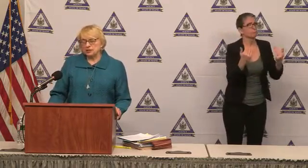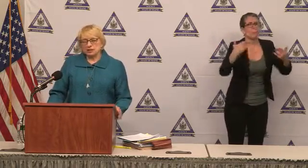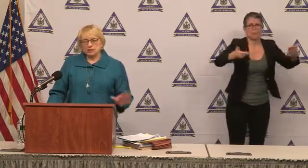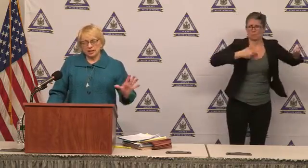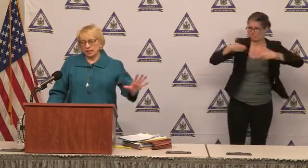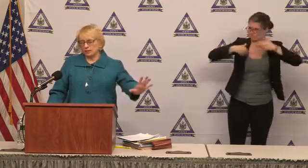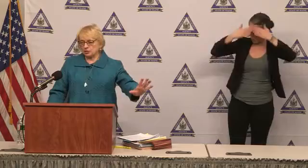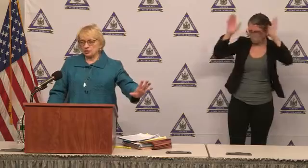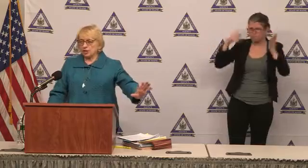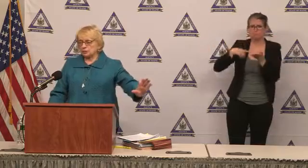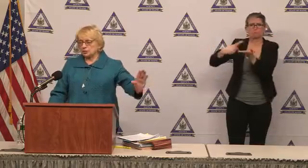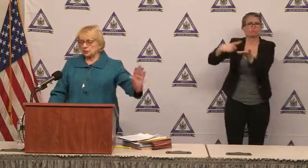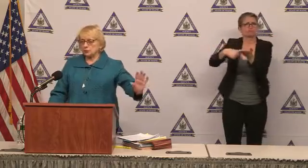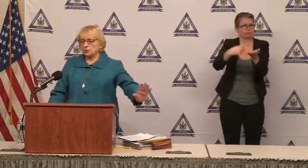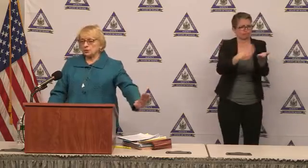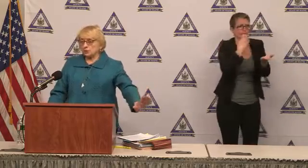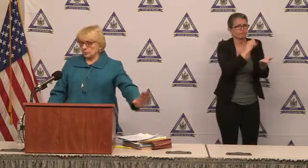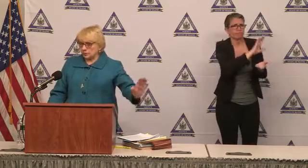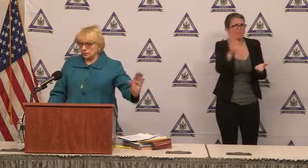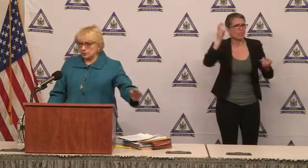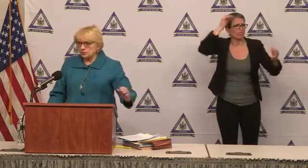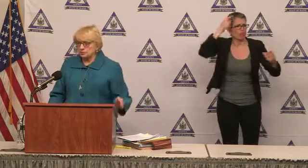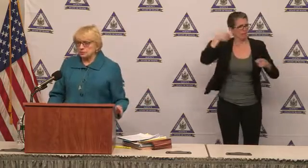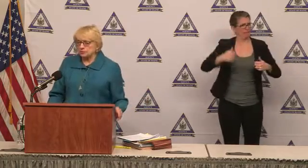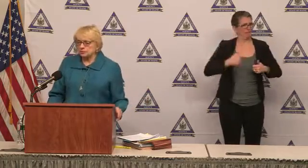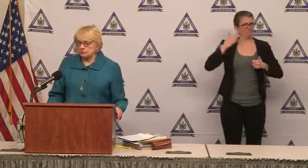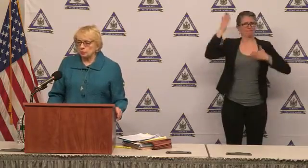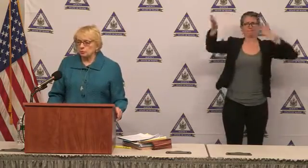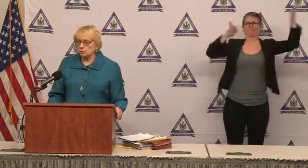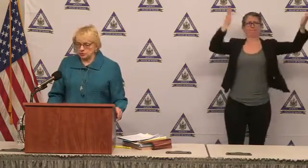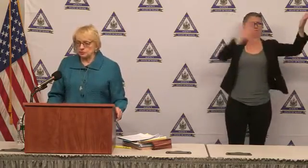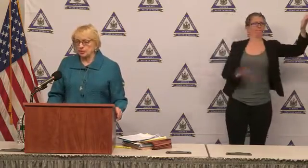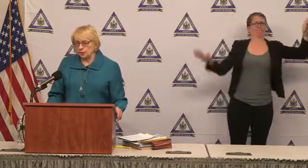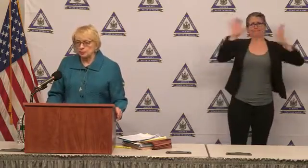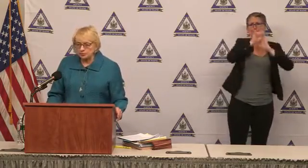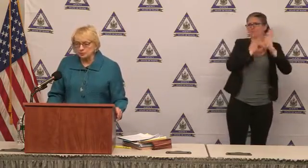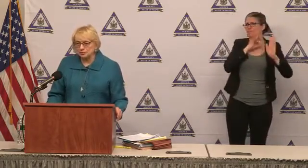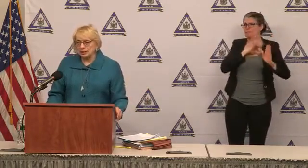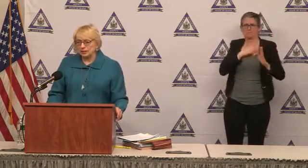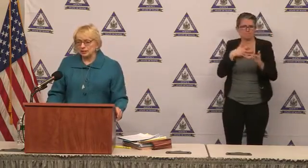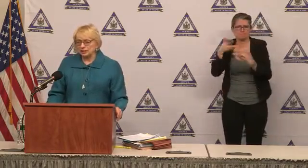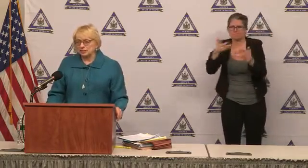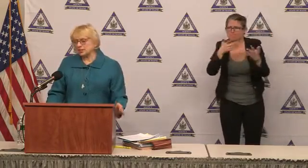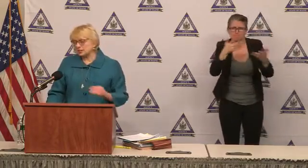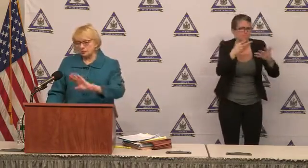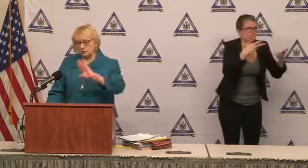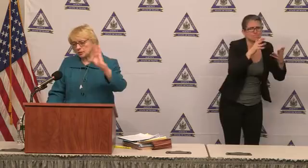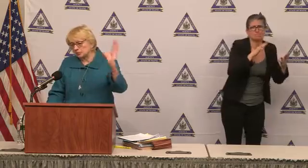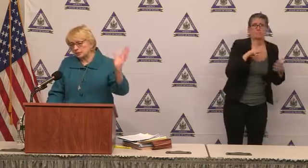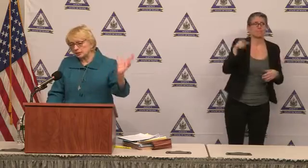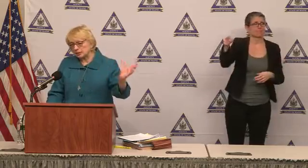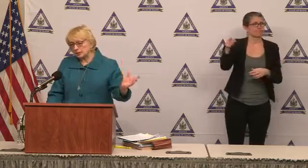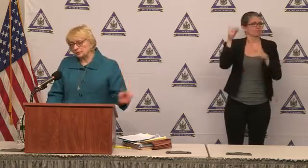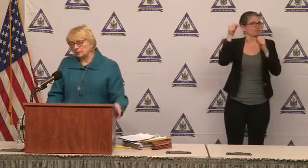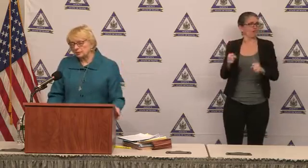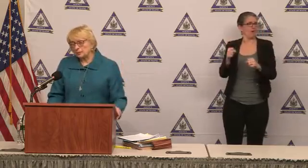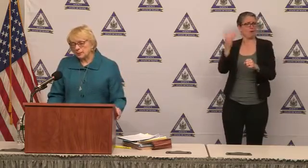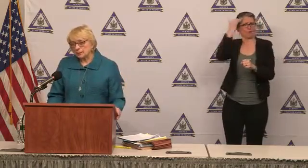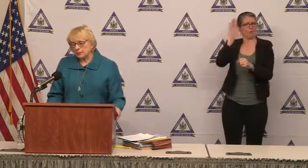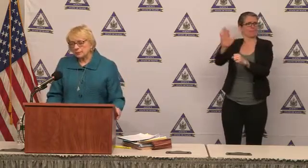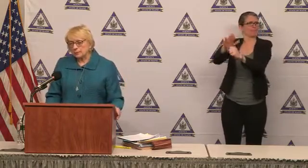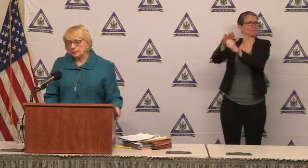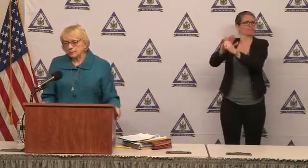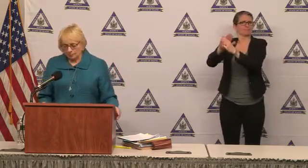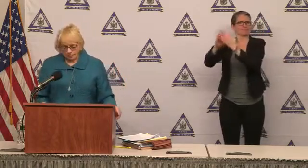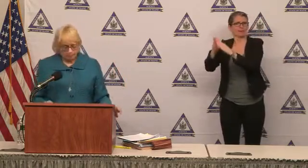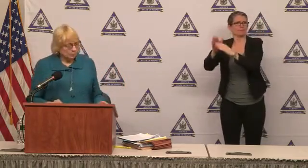and they have their job to do, keeping their constituents informed, and we're trying to help them do that. Does that answer your question? Caitlin, I'll also